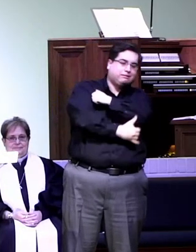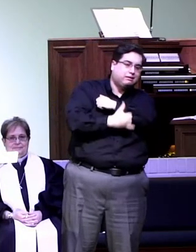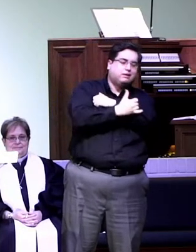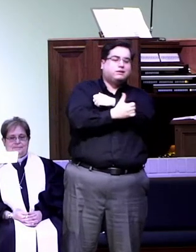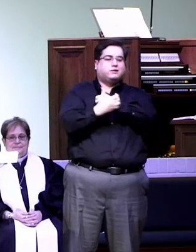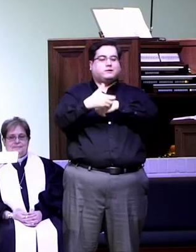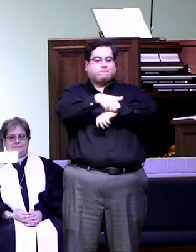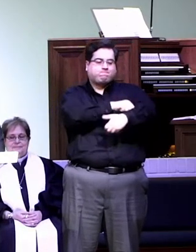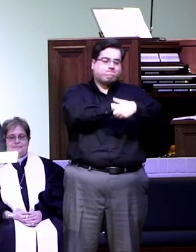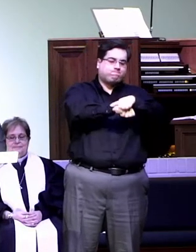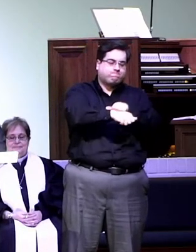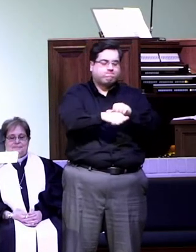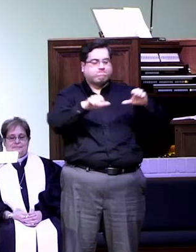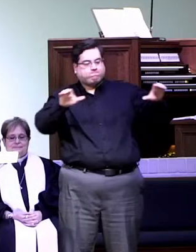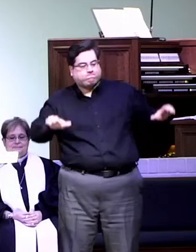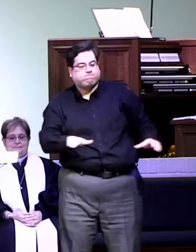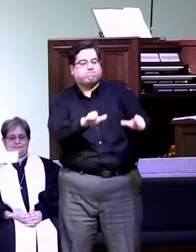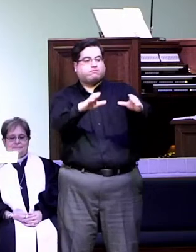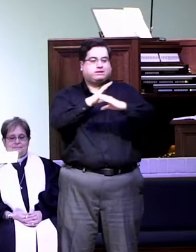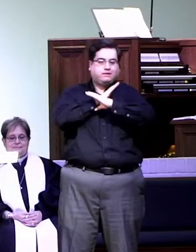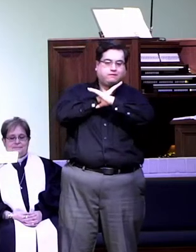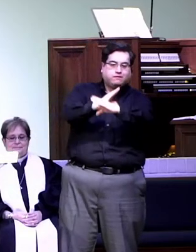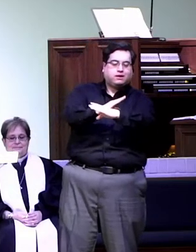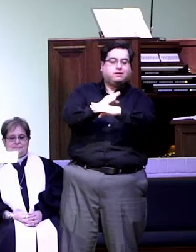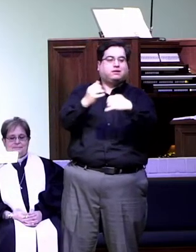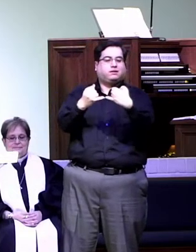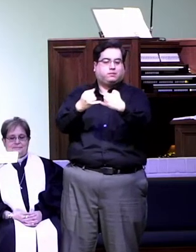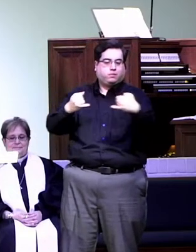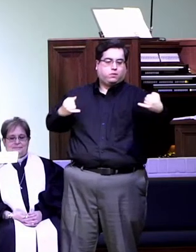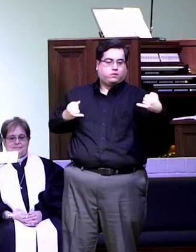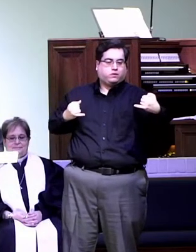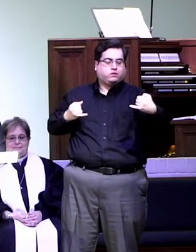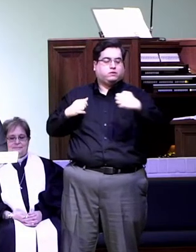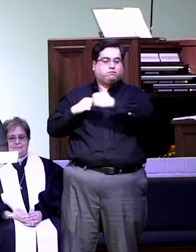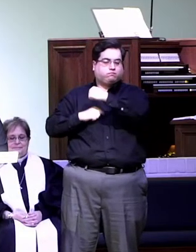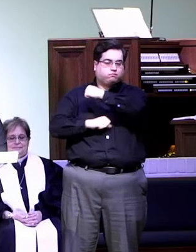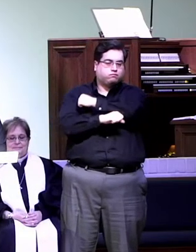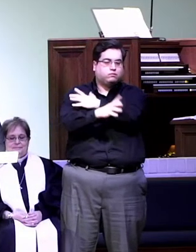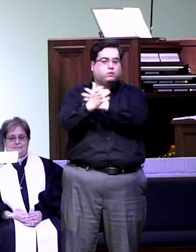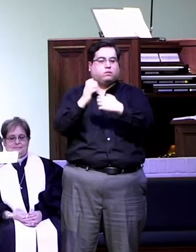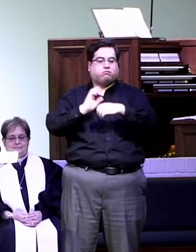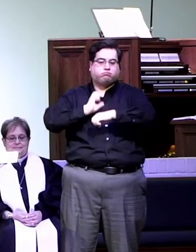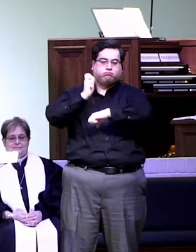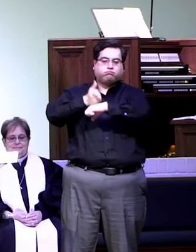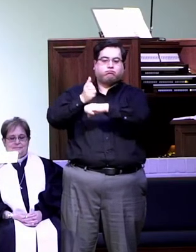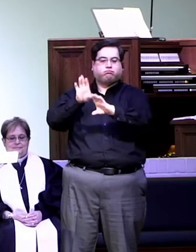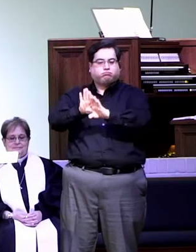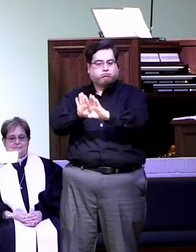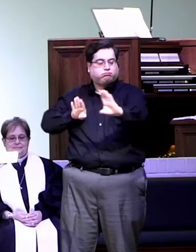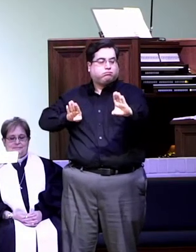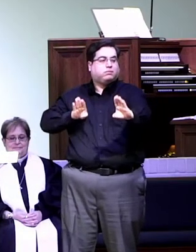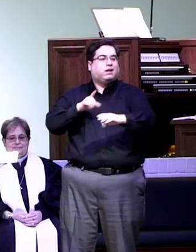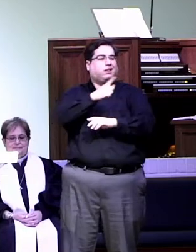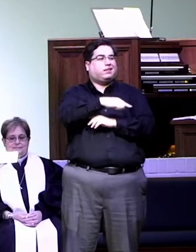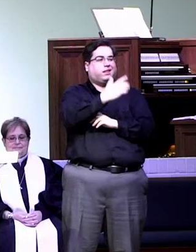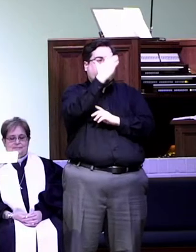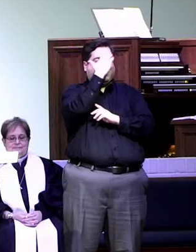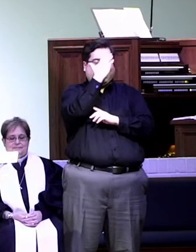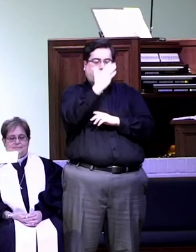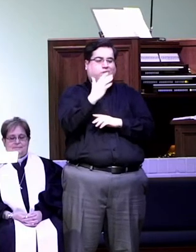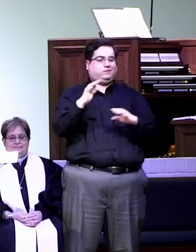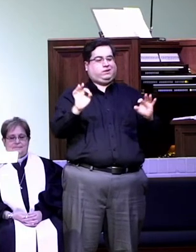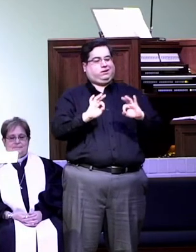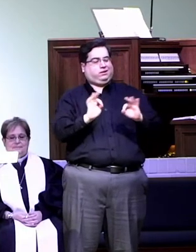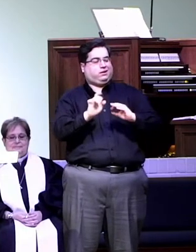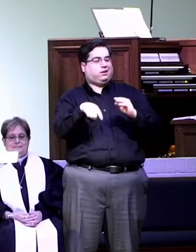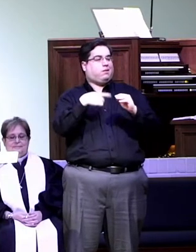and money into defending their borders. They know very little about the poverty and the suffering that exists in countries